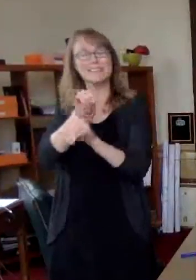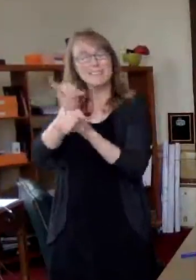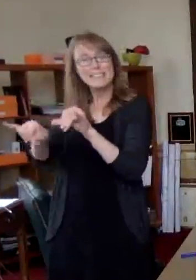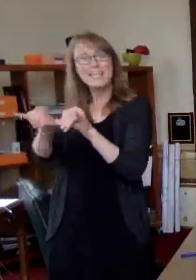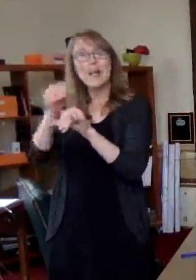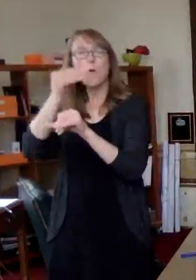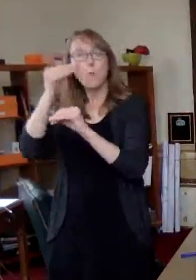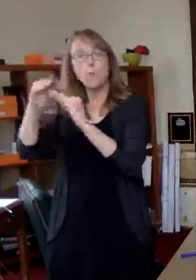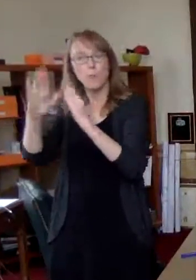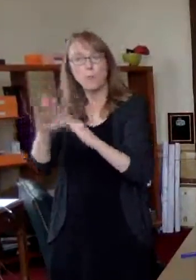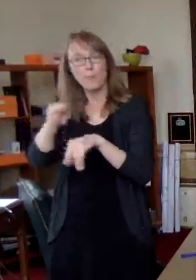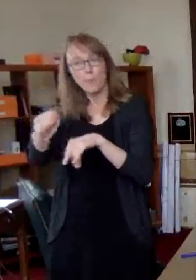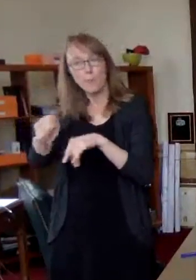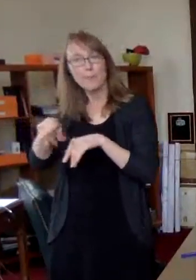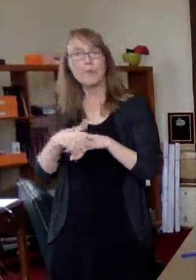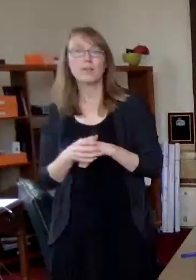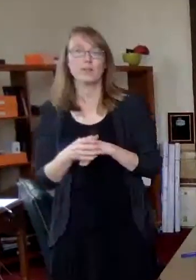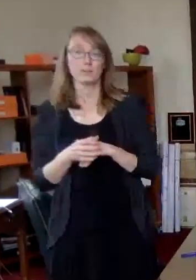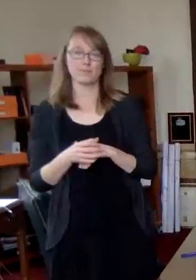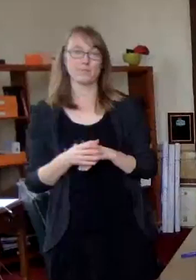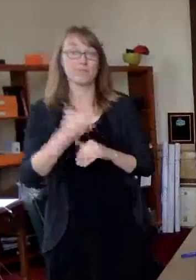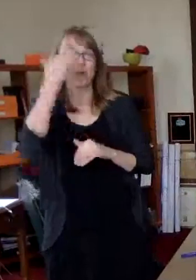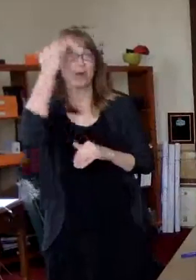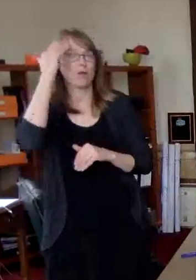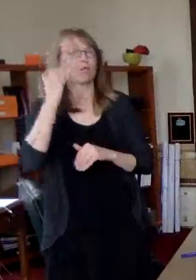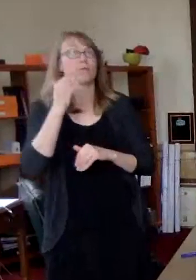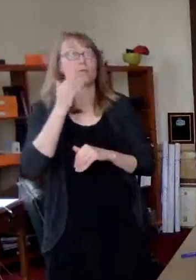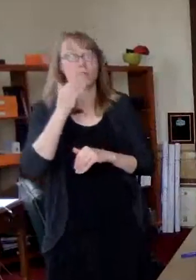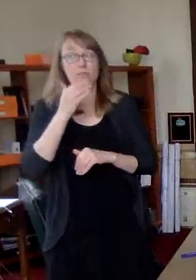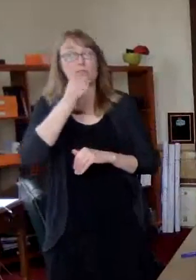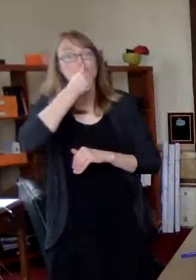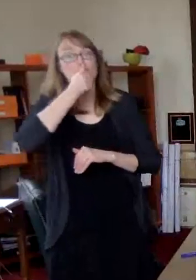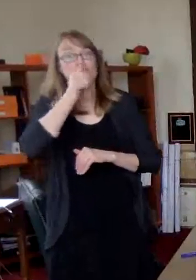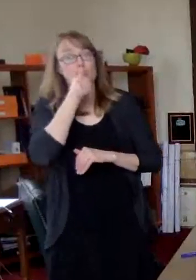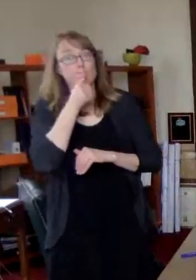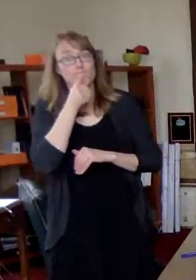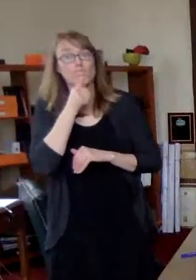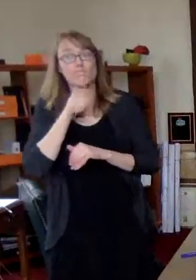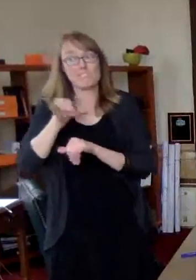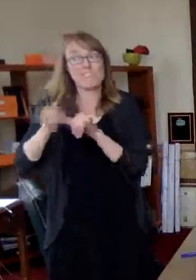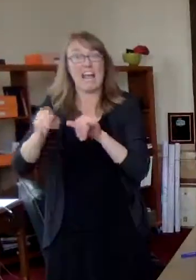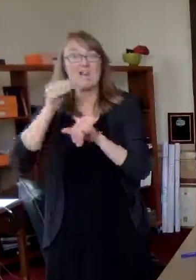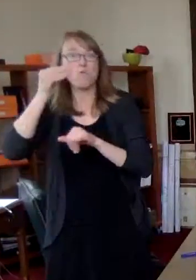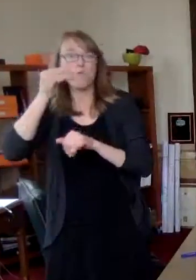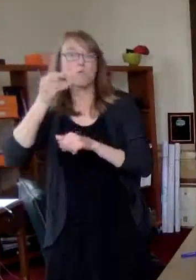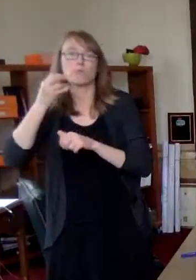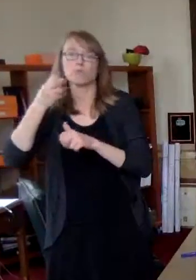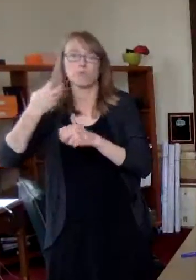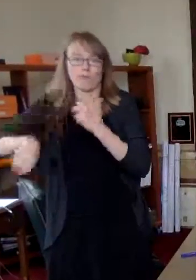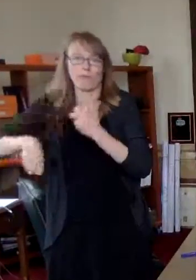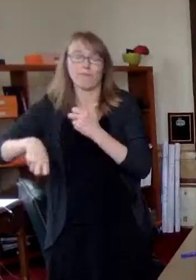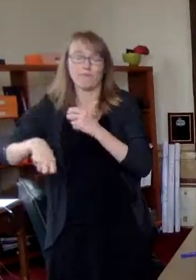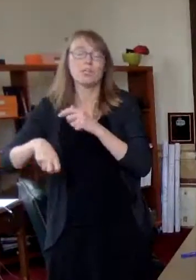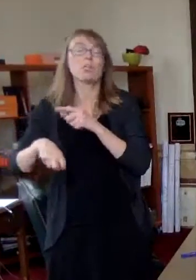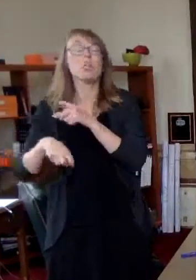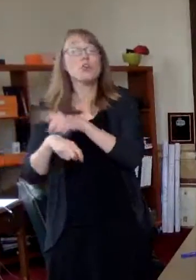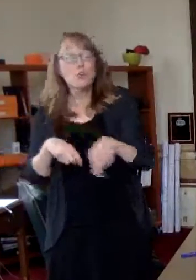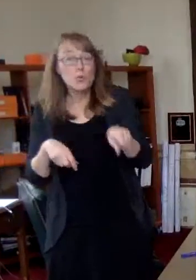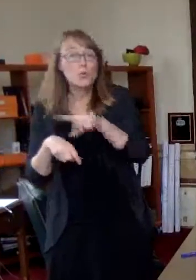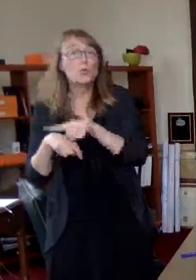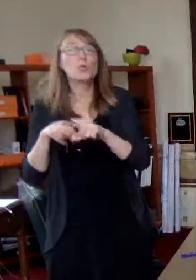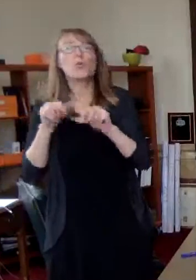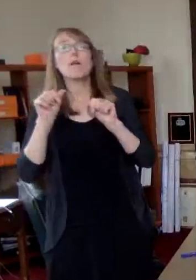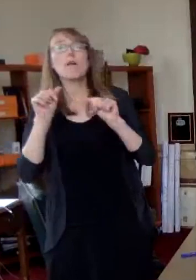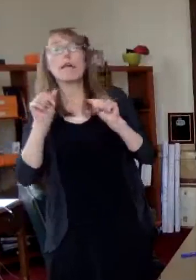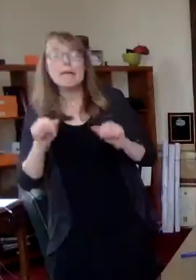order. I know that's tough. I know many of you are at home. You can go to the grocery store if you need to.